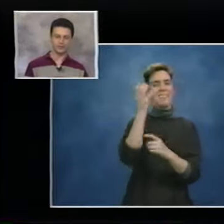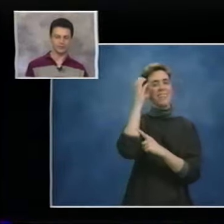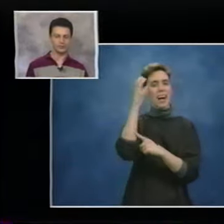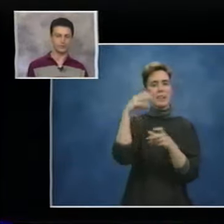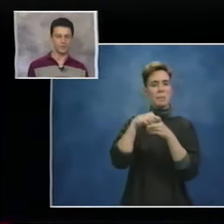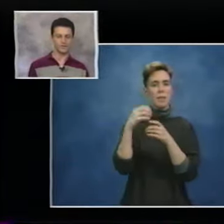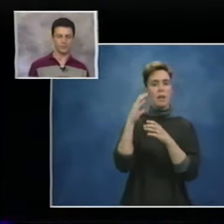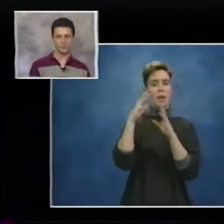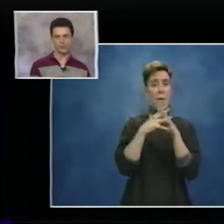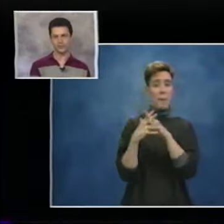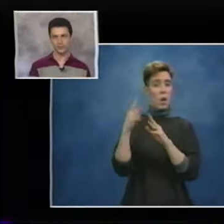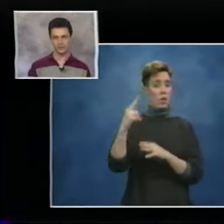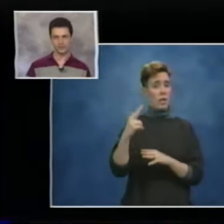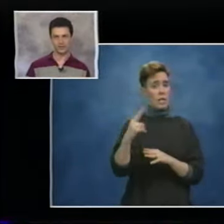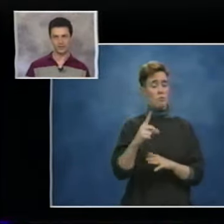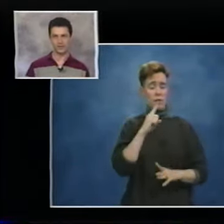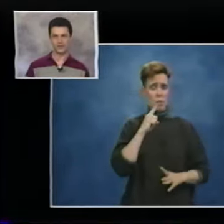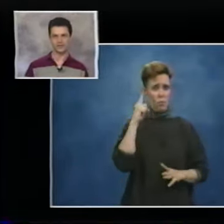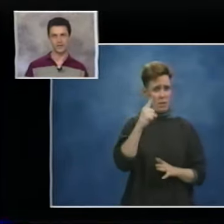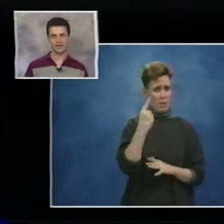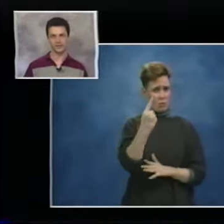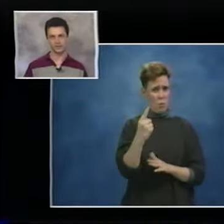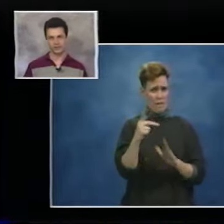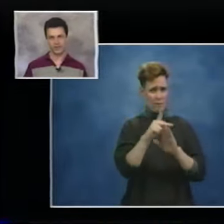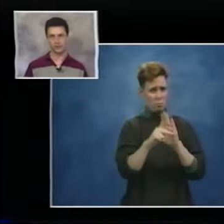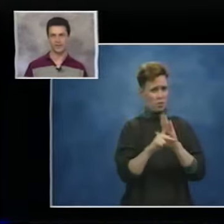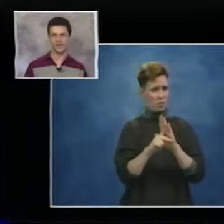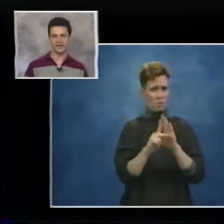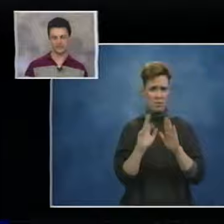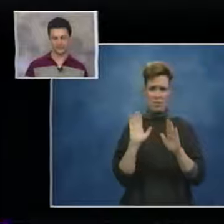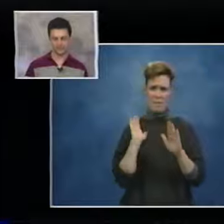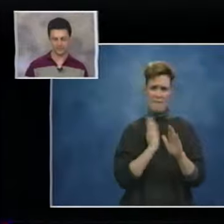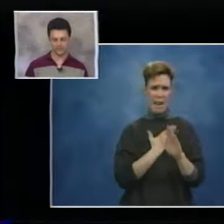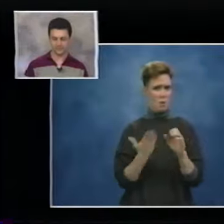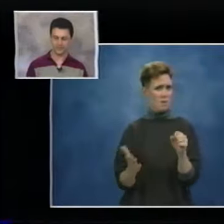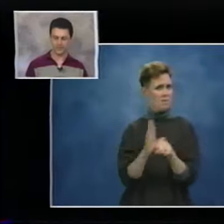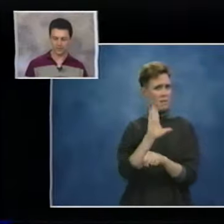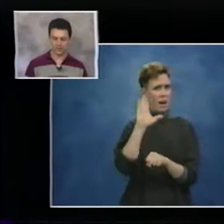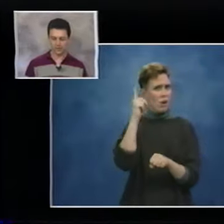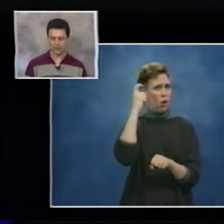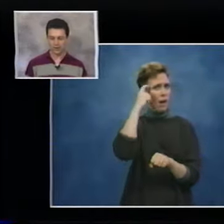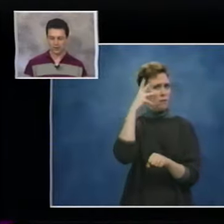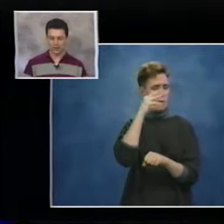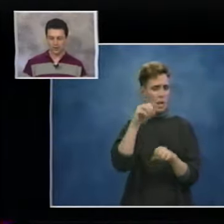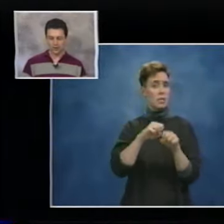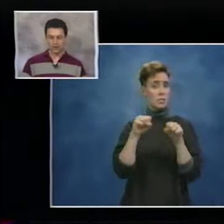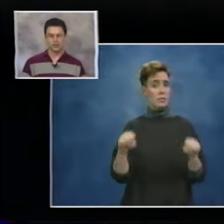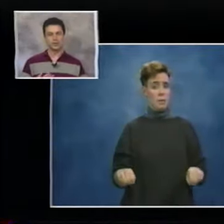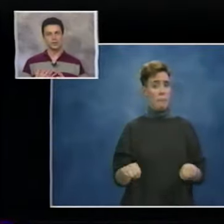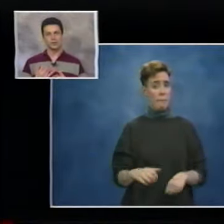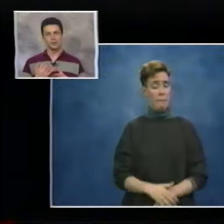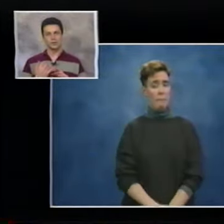really is one of the principles of our entire government and system.